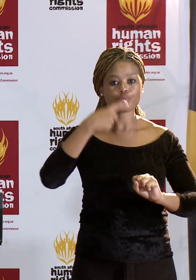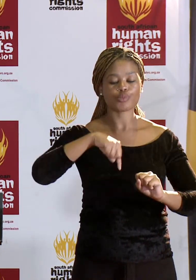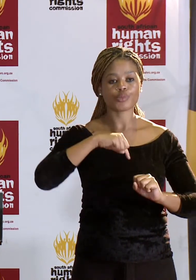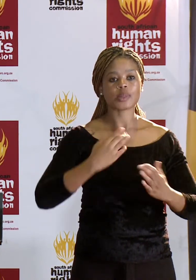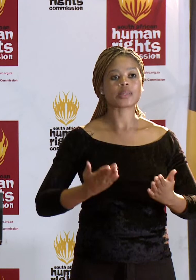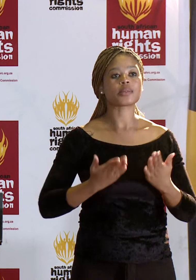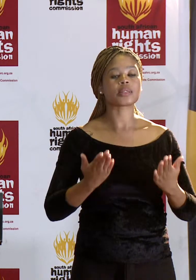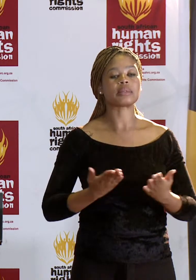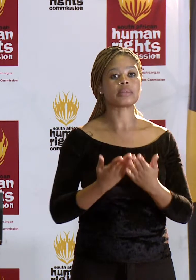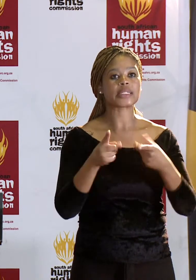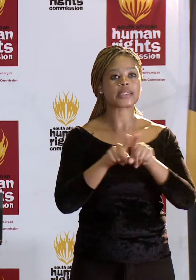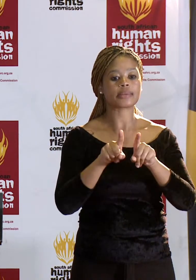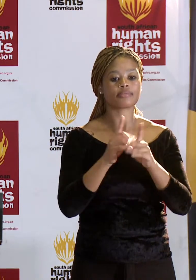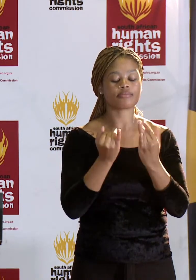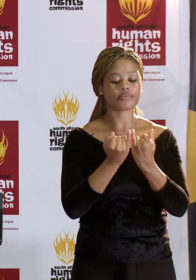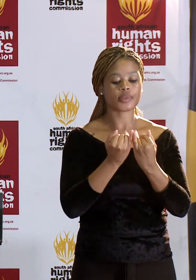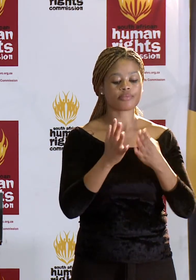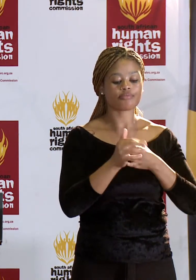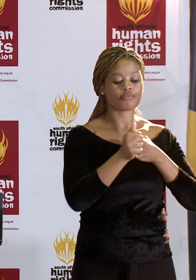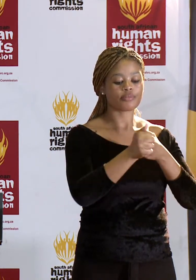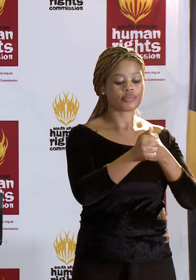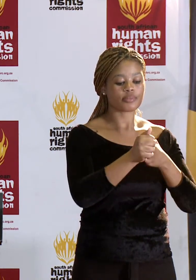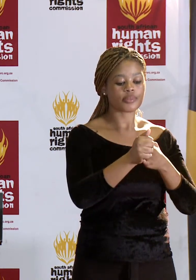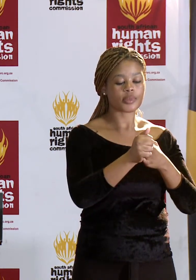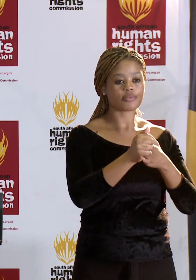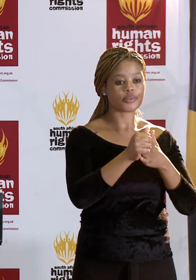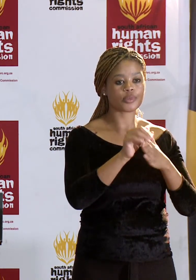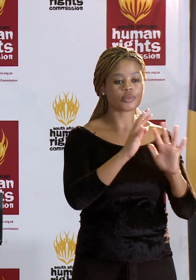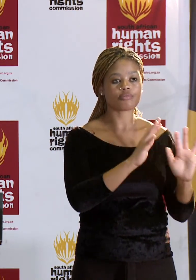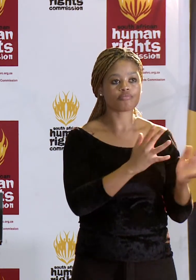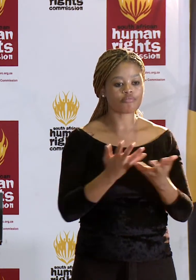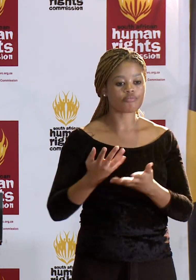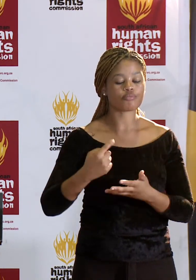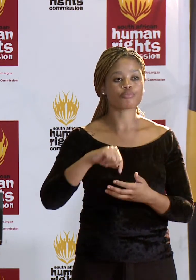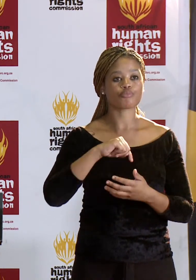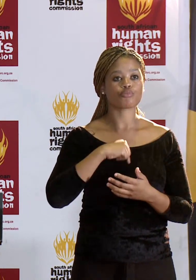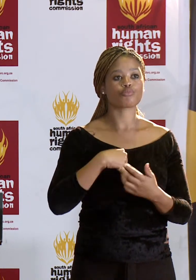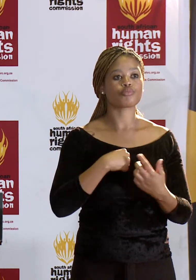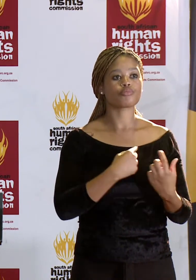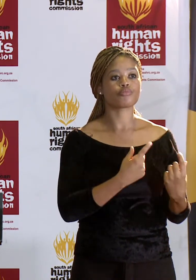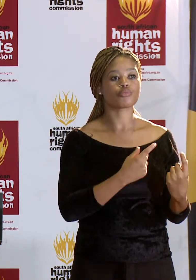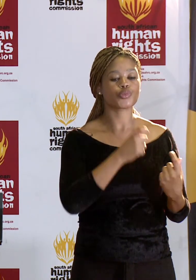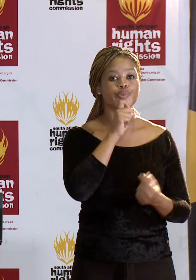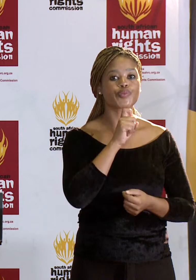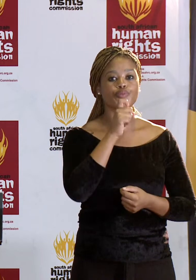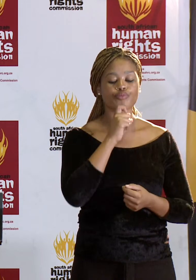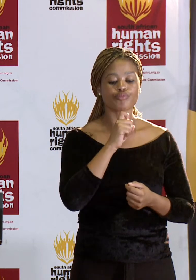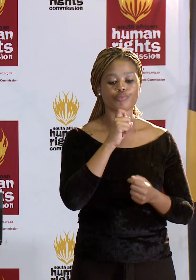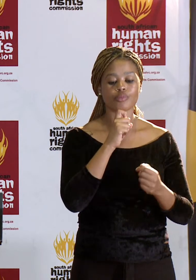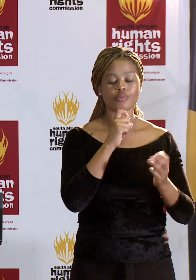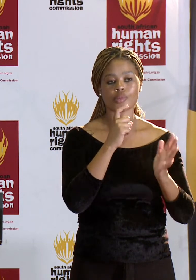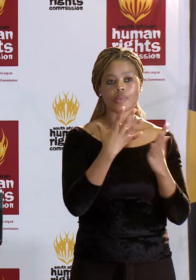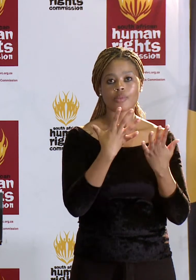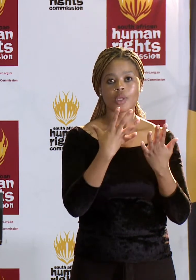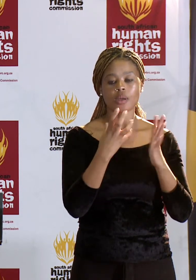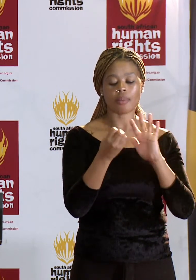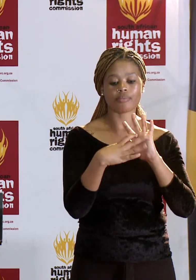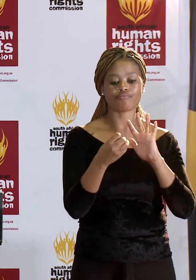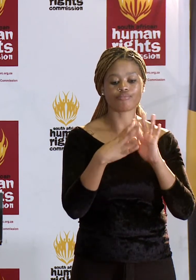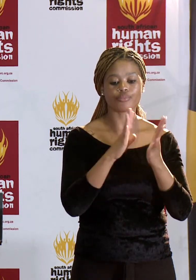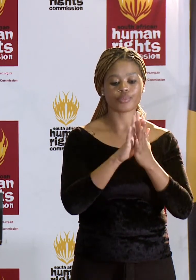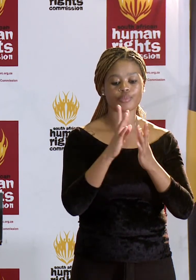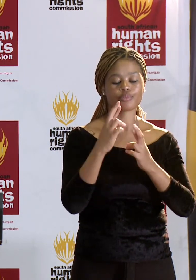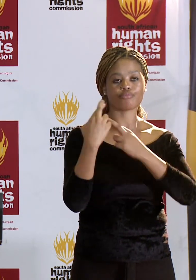serves as a guideline for how we should use media, social